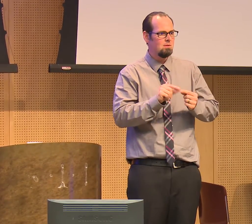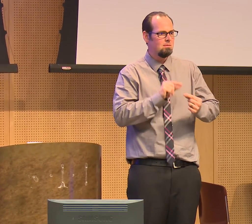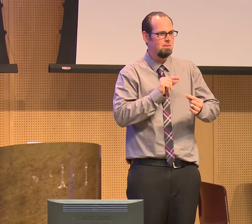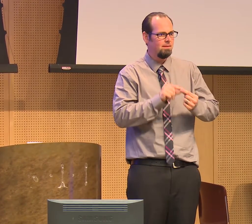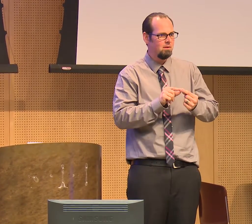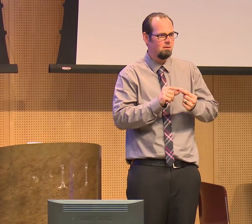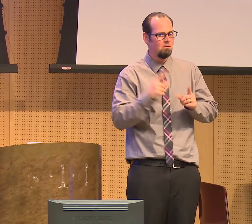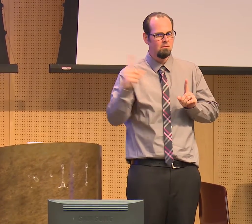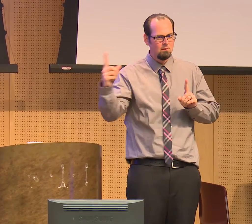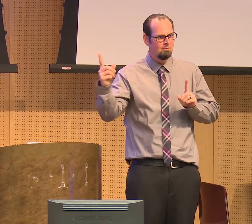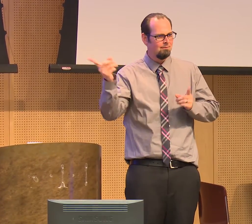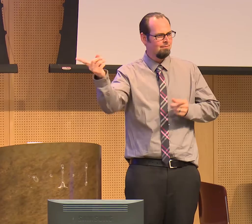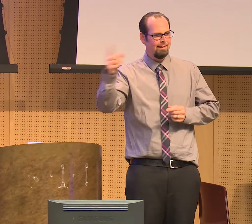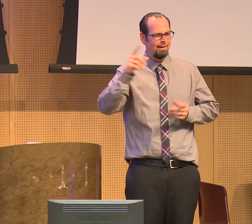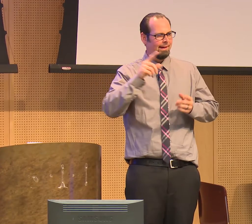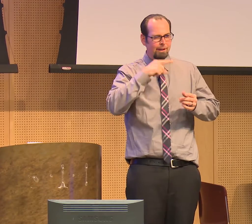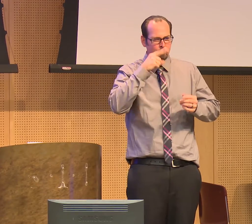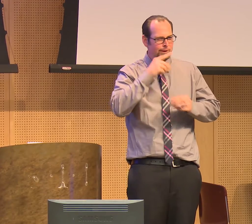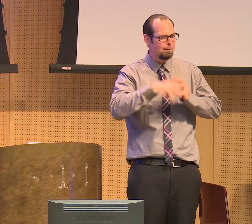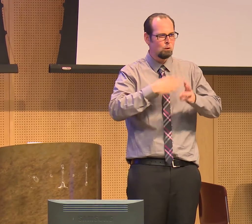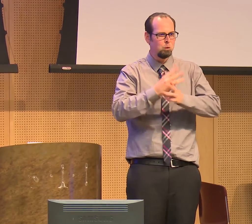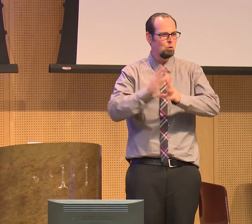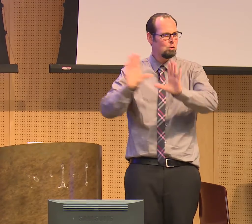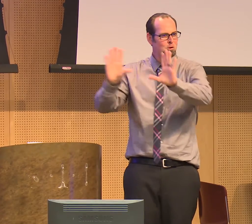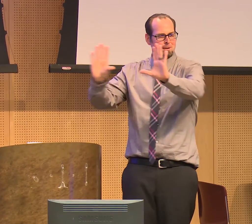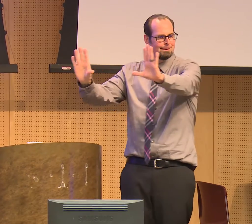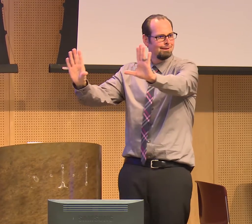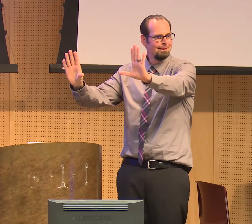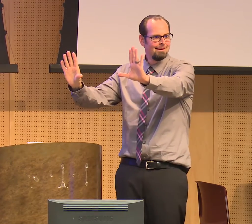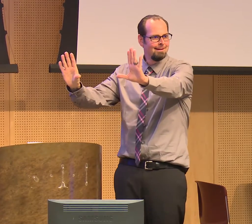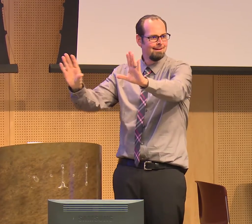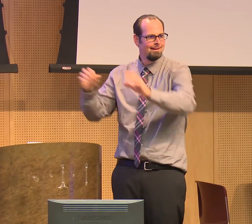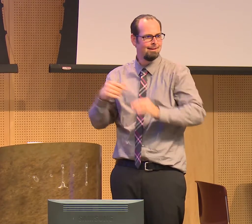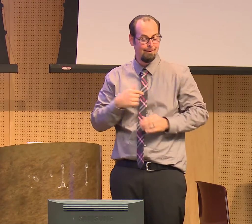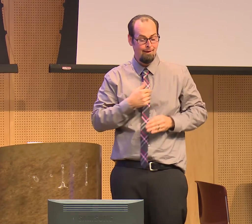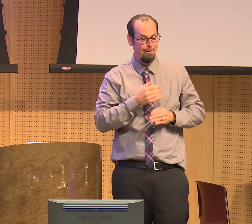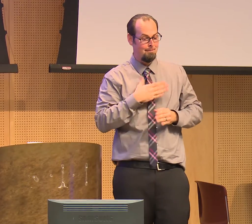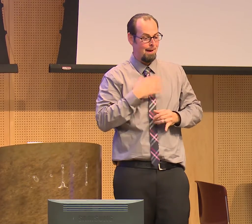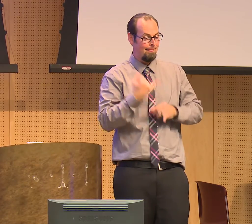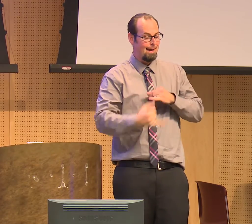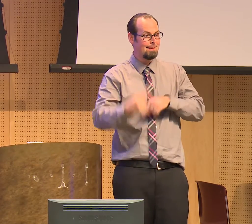They had to be more clear, more specific. In the hearing world, it's vague.